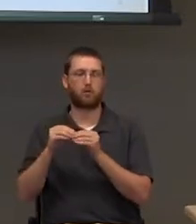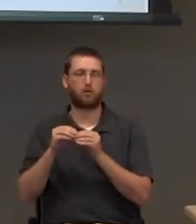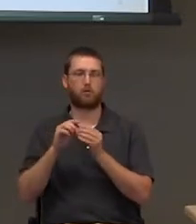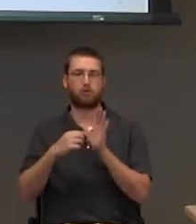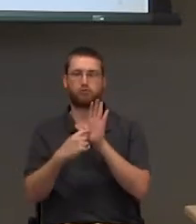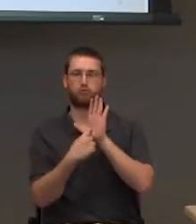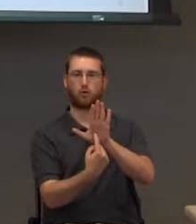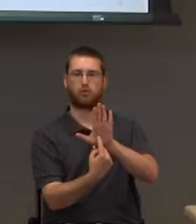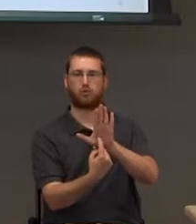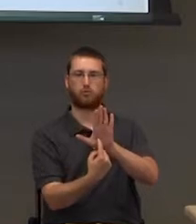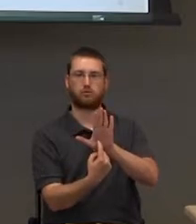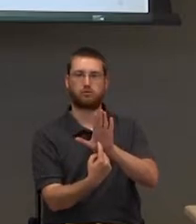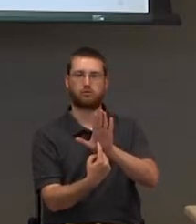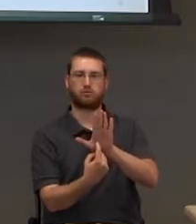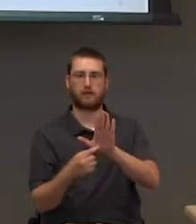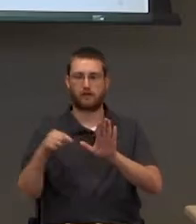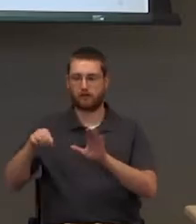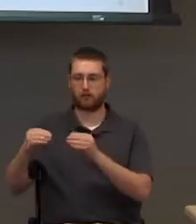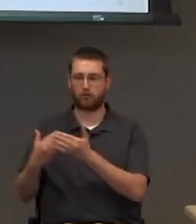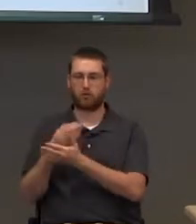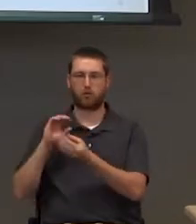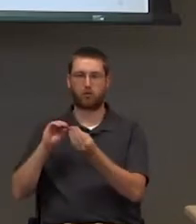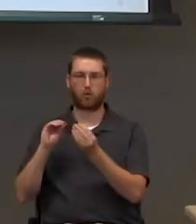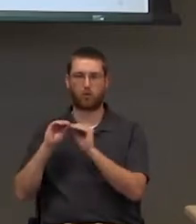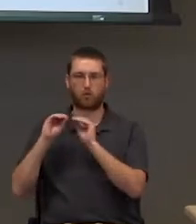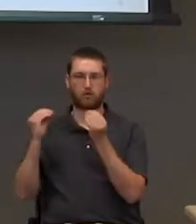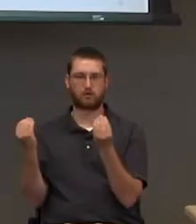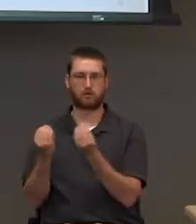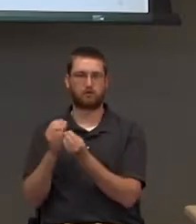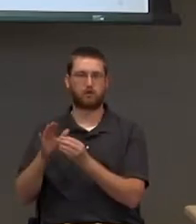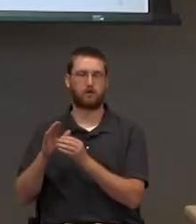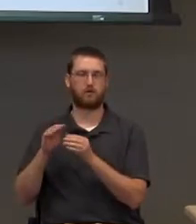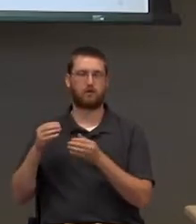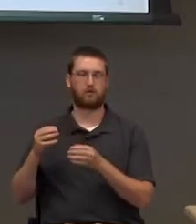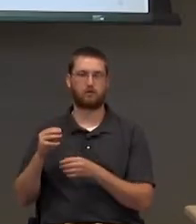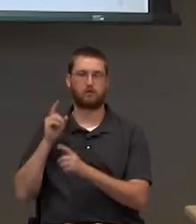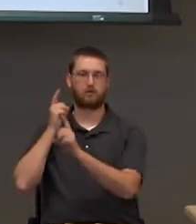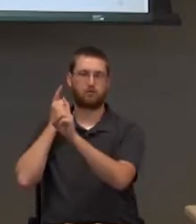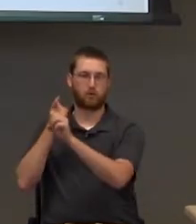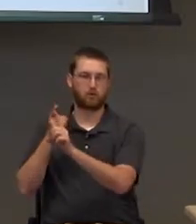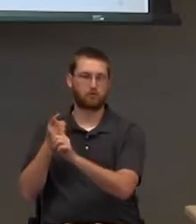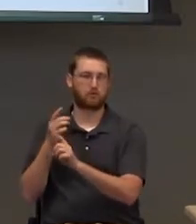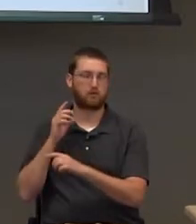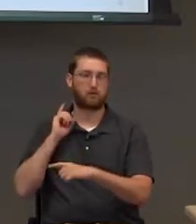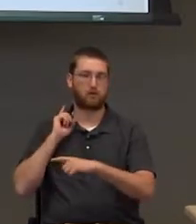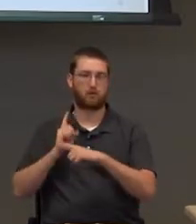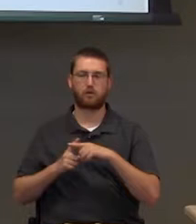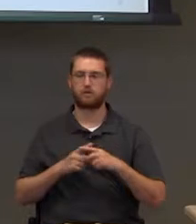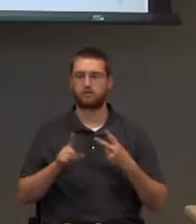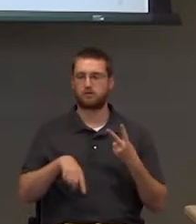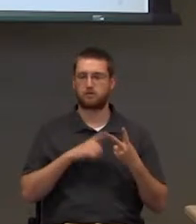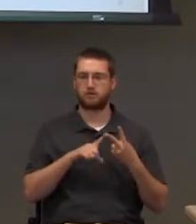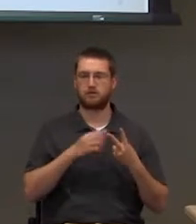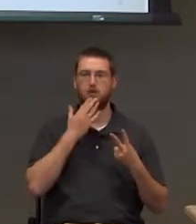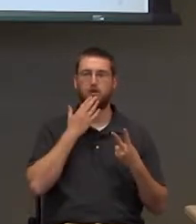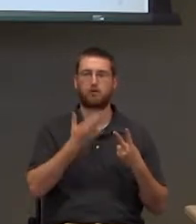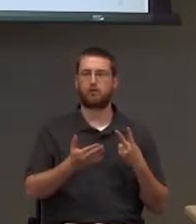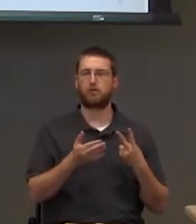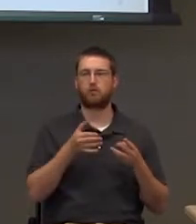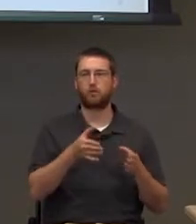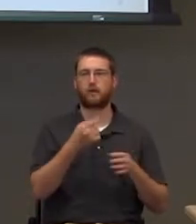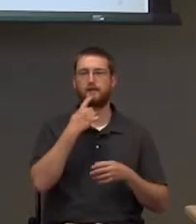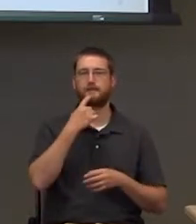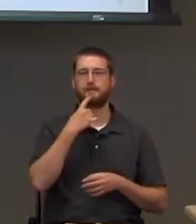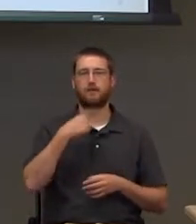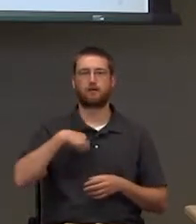reflective of what this new organization's mission is, and we're going to talk about that in just a little bit, but also the fact that it's a good optic to say,